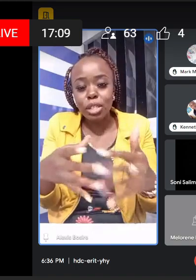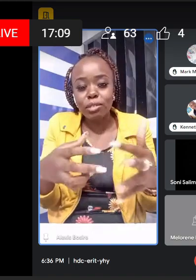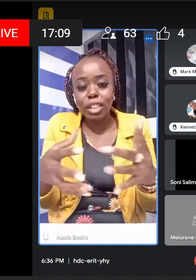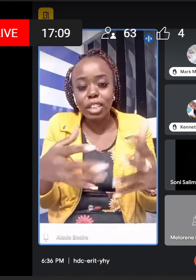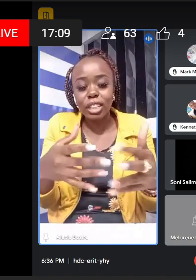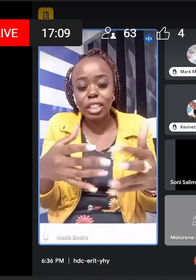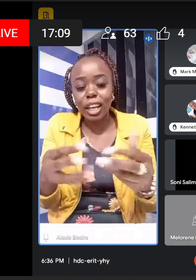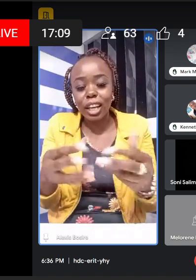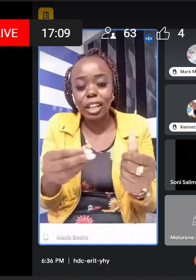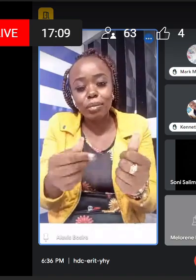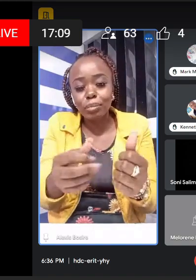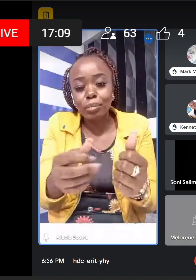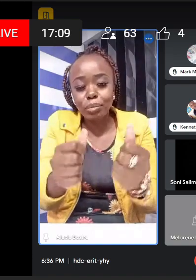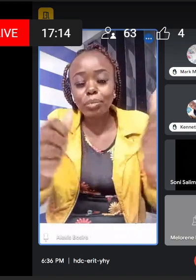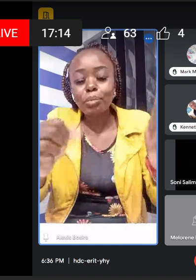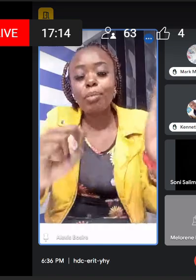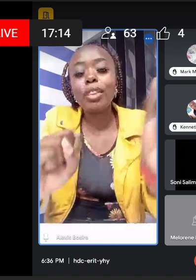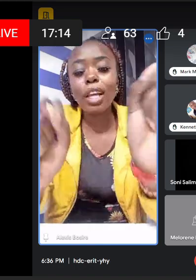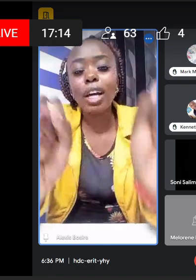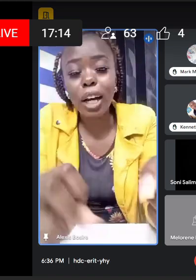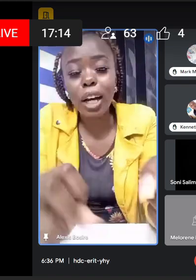muscles very tender and